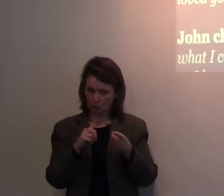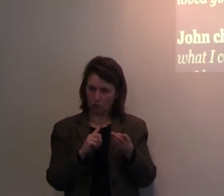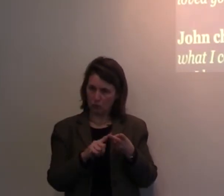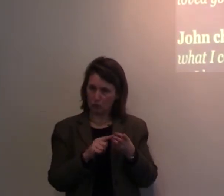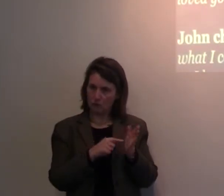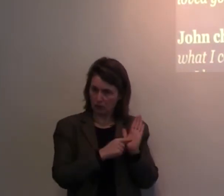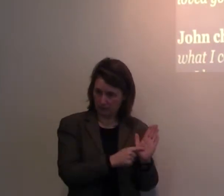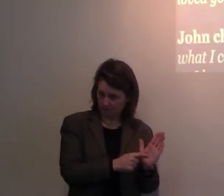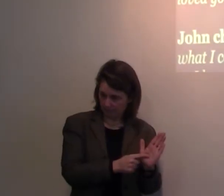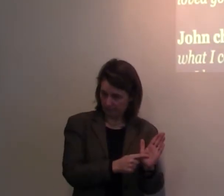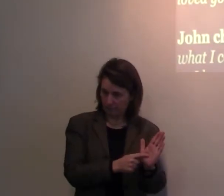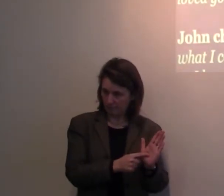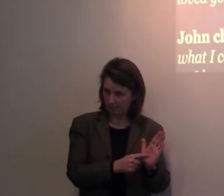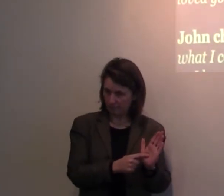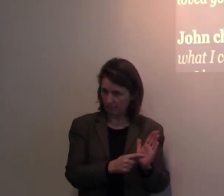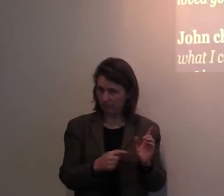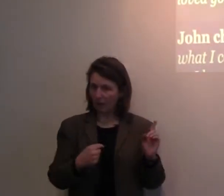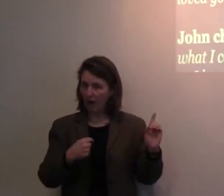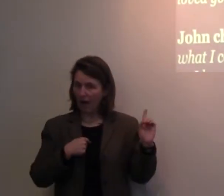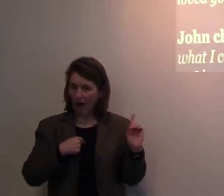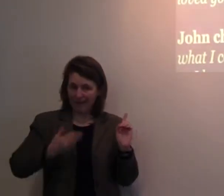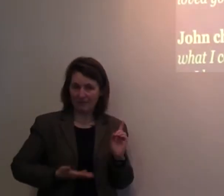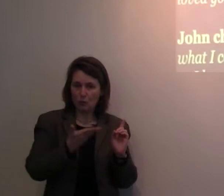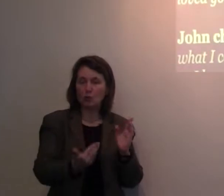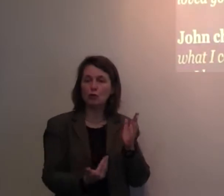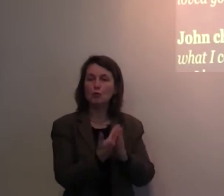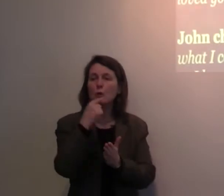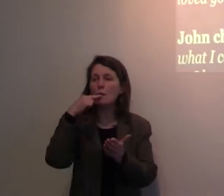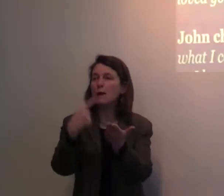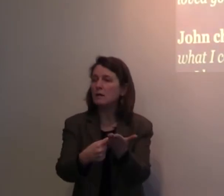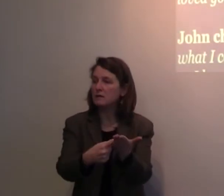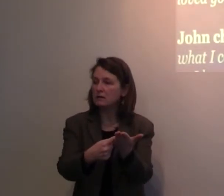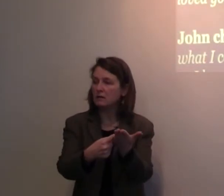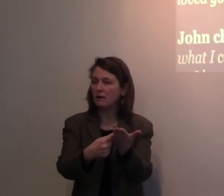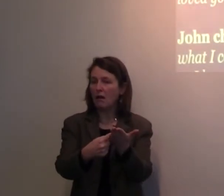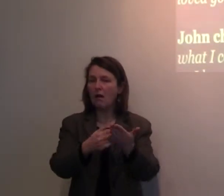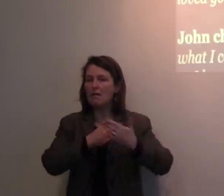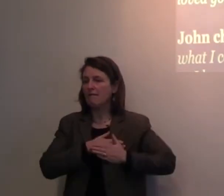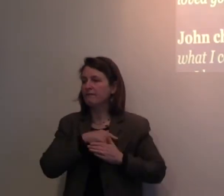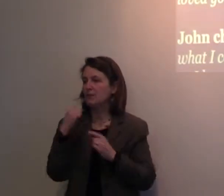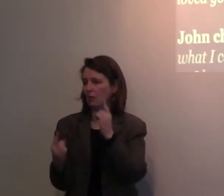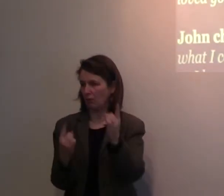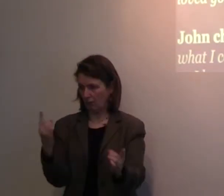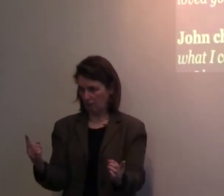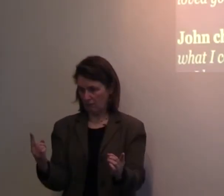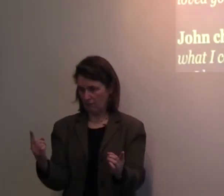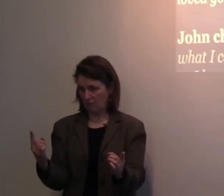Quote, "I give you a new command. Love each other. You